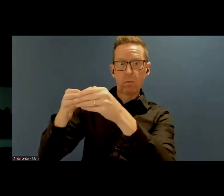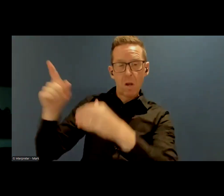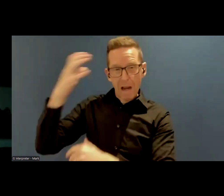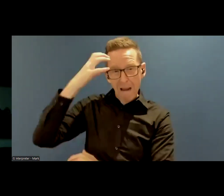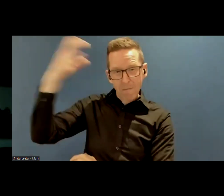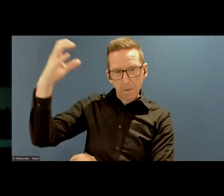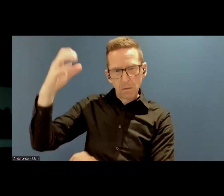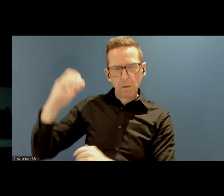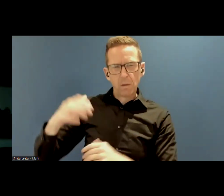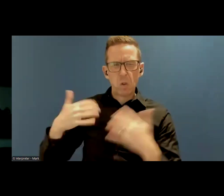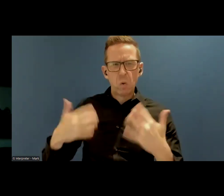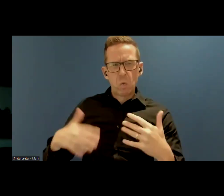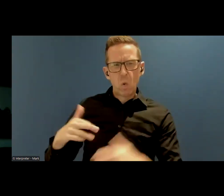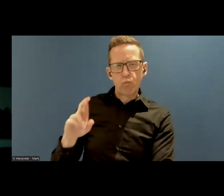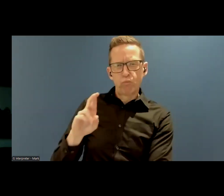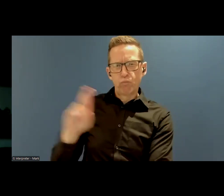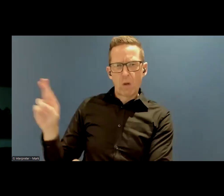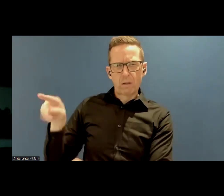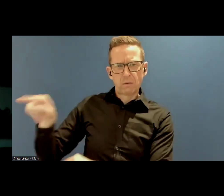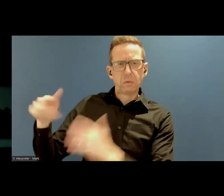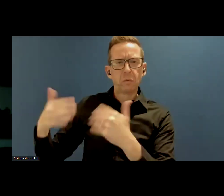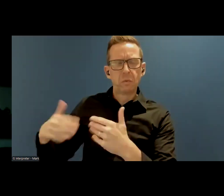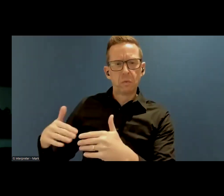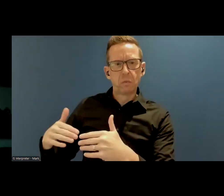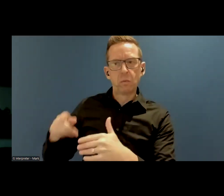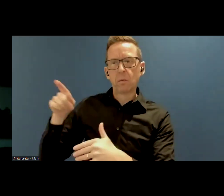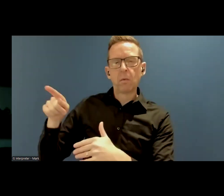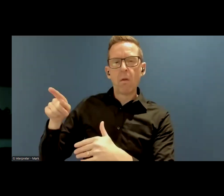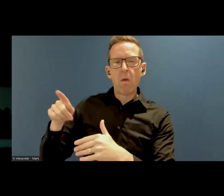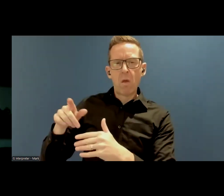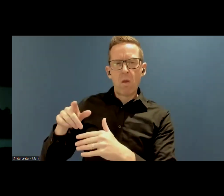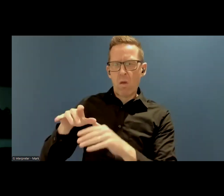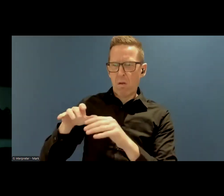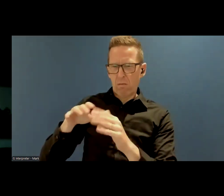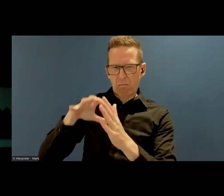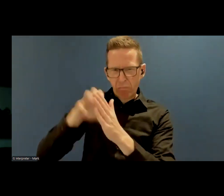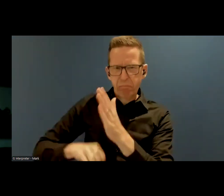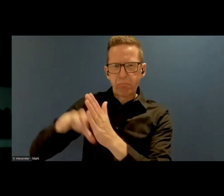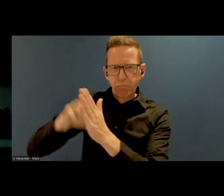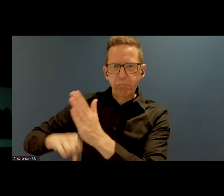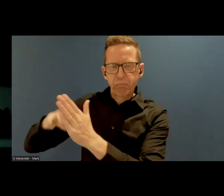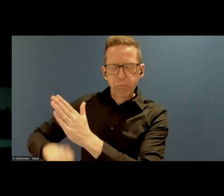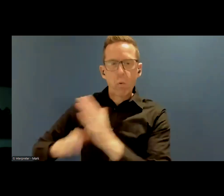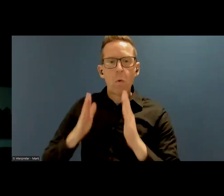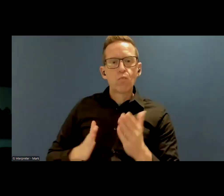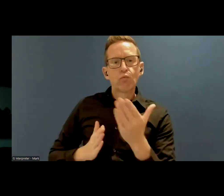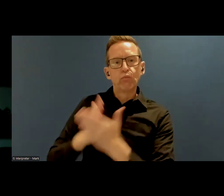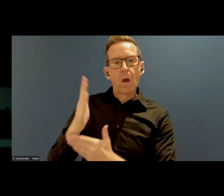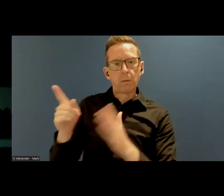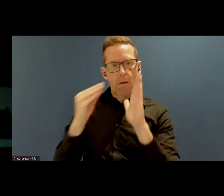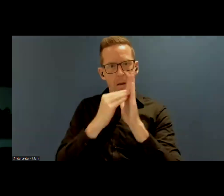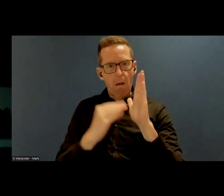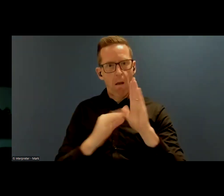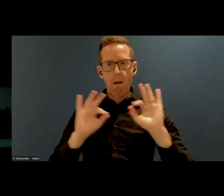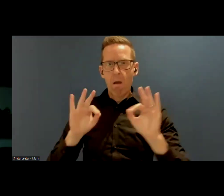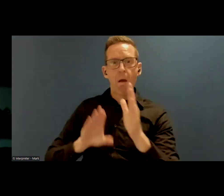broken down the deinstitutionalization efforts for those countries where these efforts have begun, but